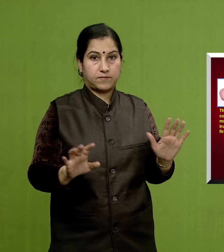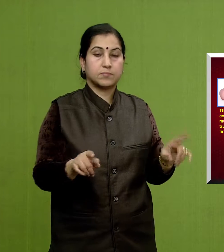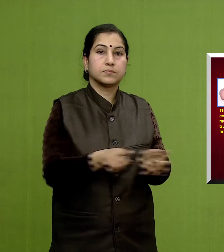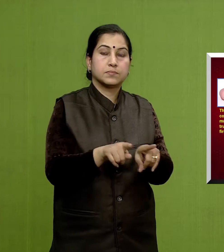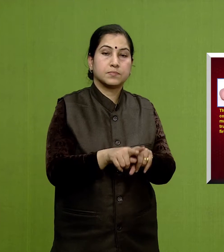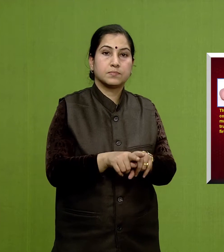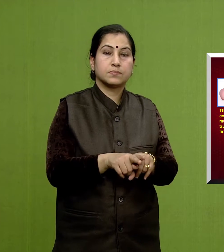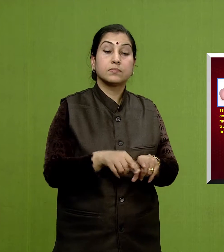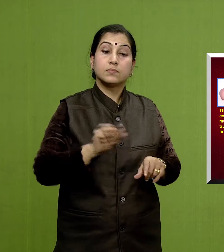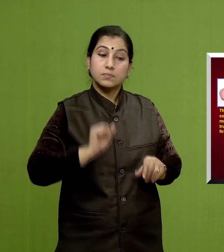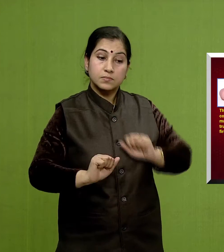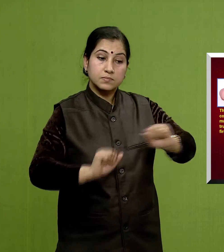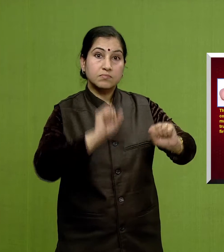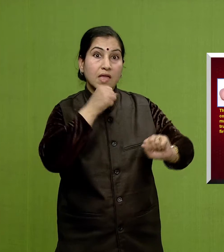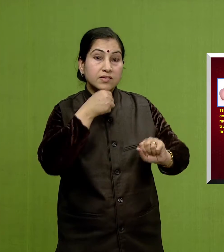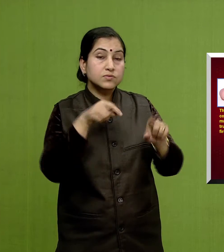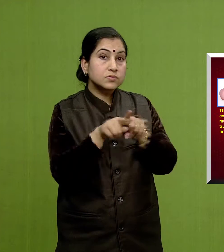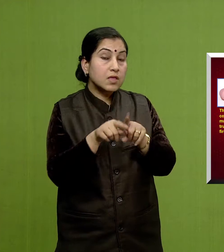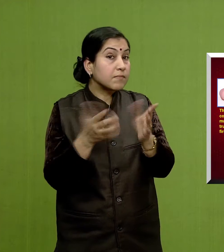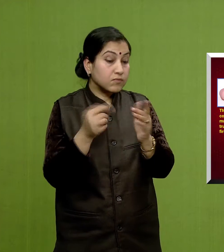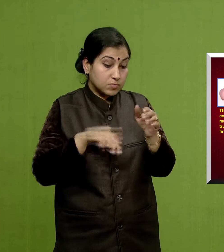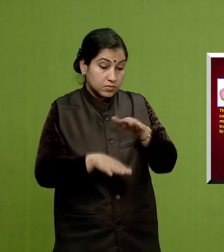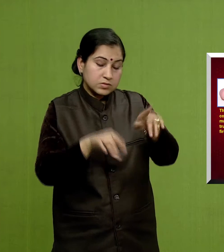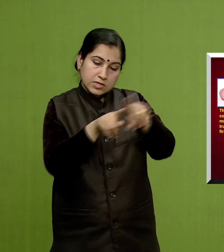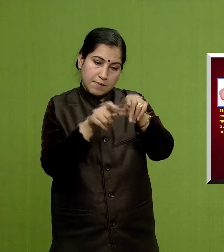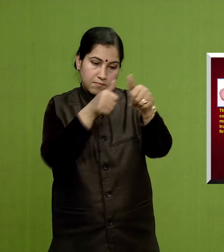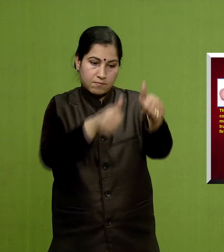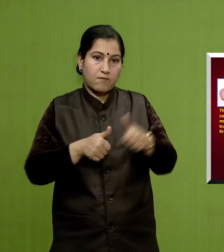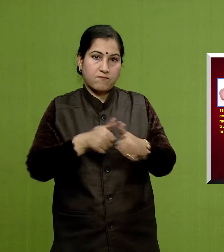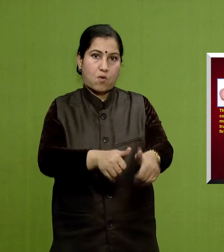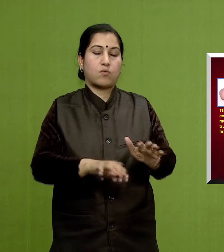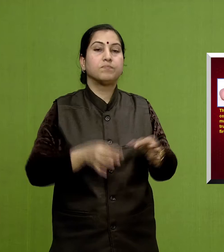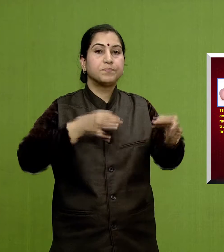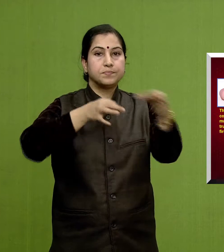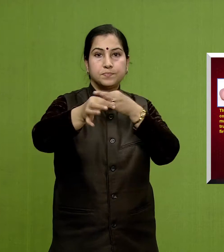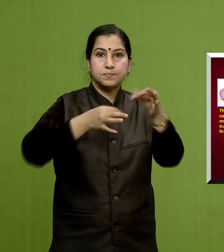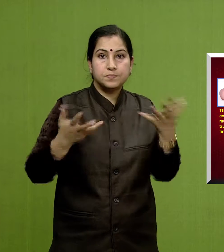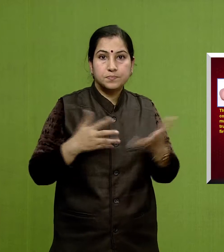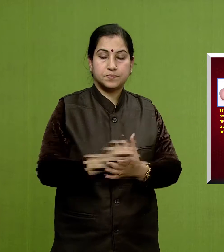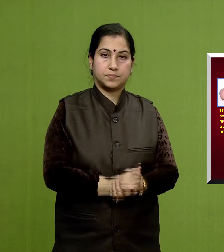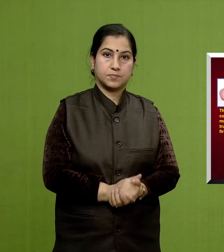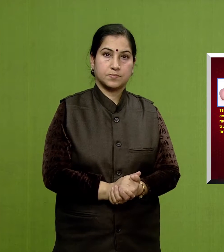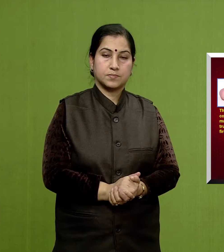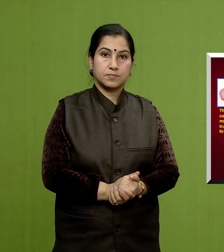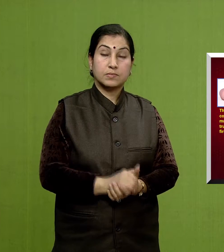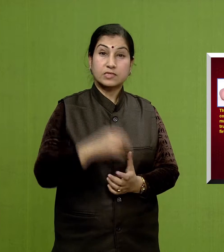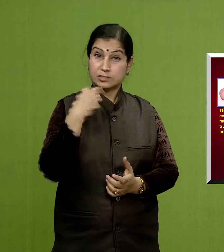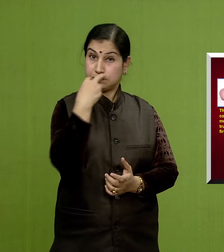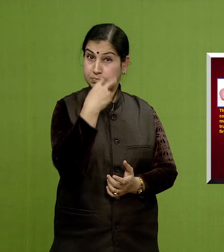age levels suggested for them. For example, speech gradually